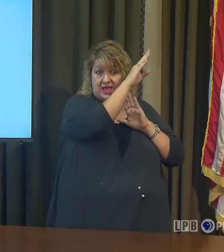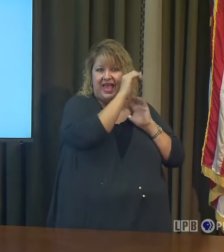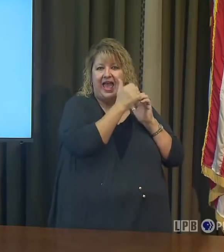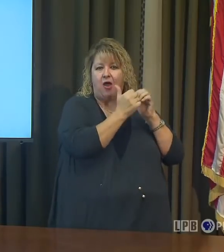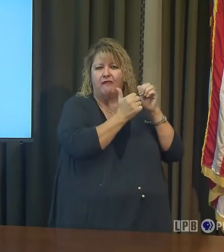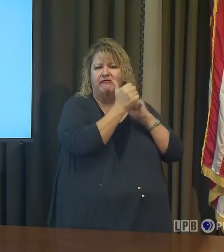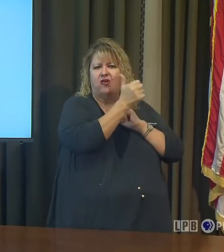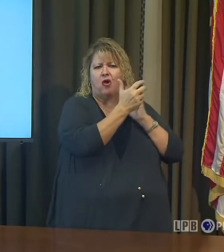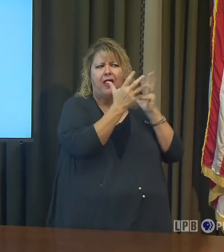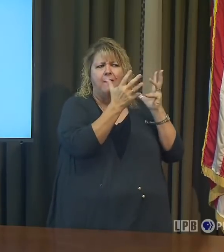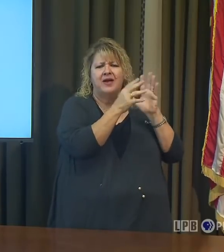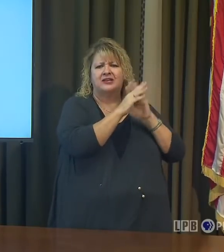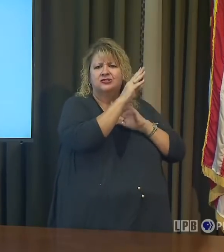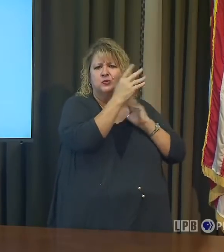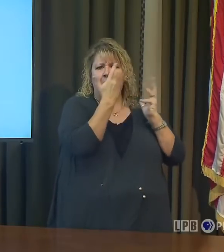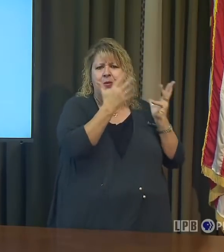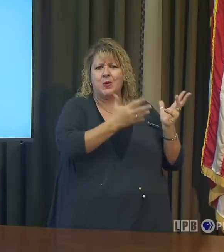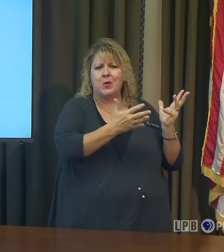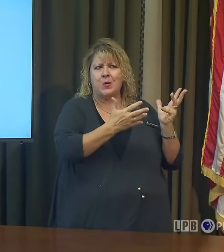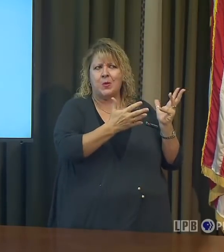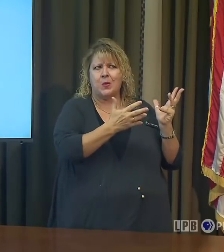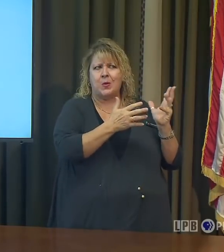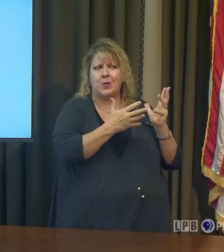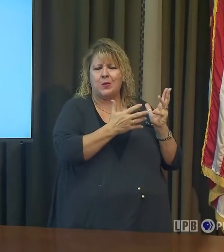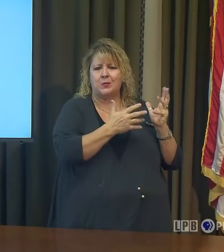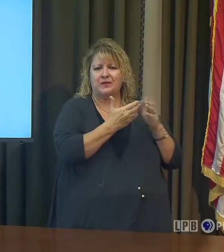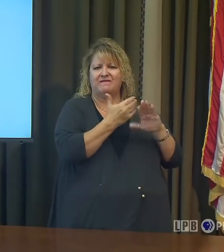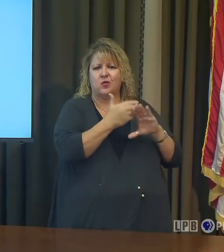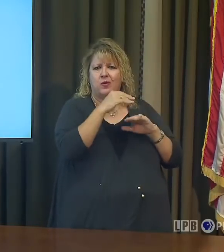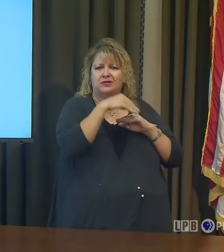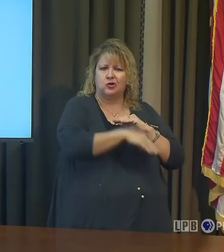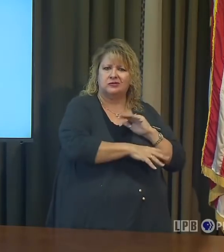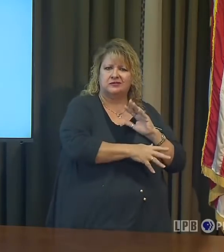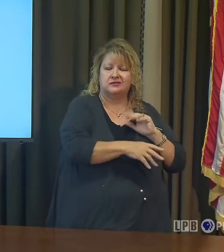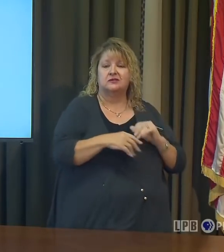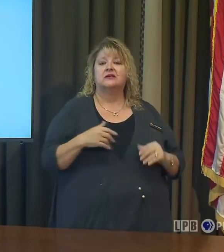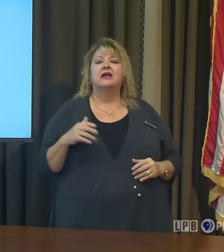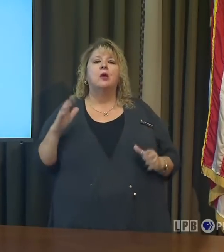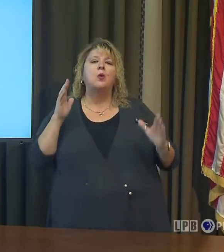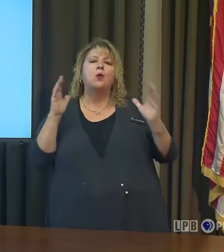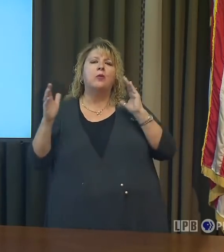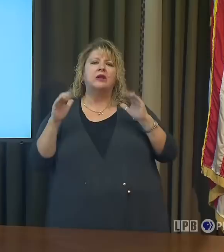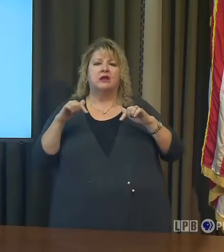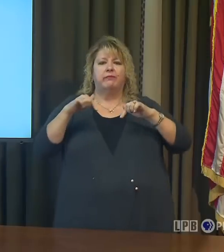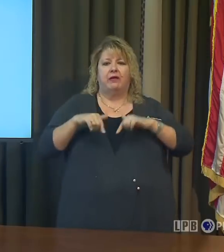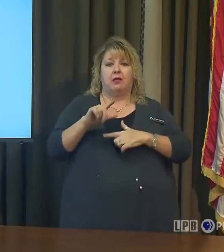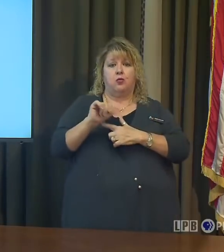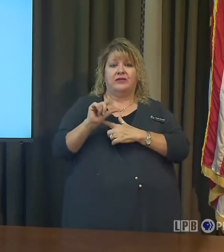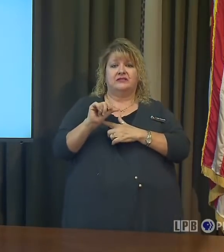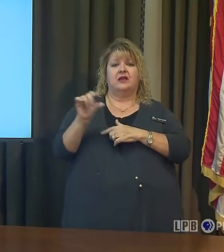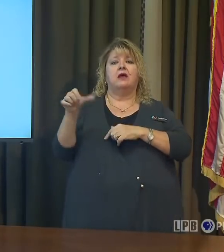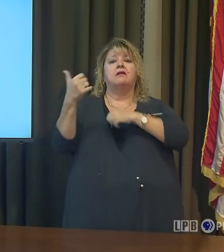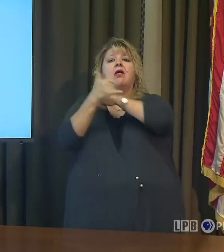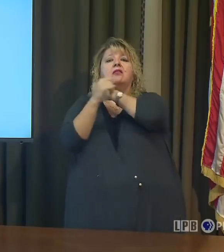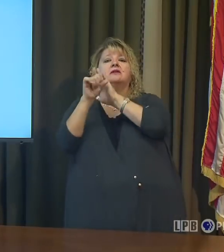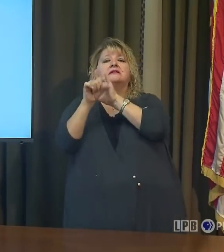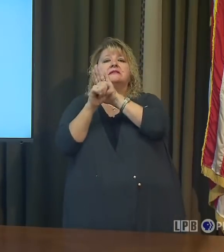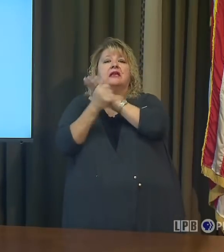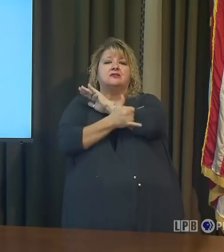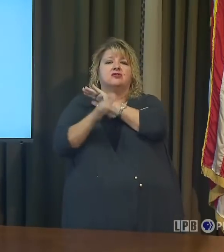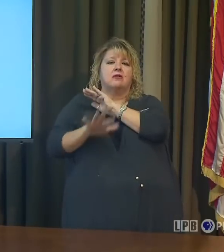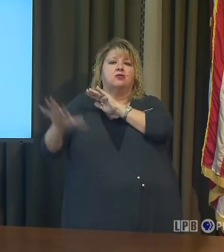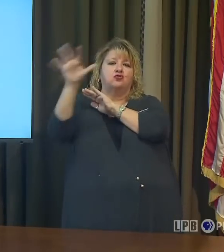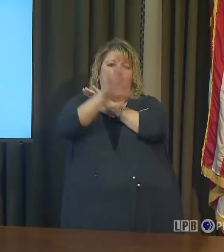please. We wanted to compare a little bit what's happening here with what other states in the country are